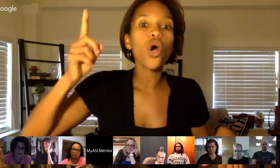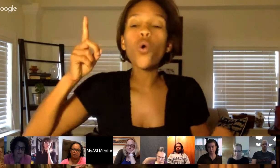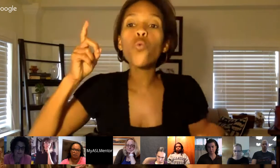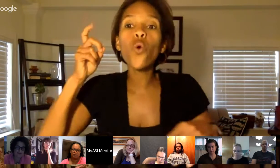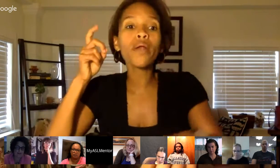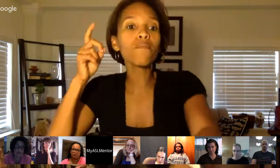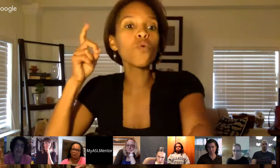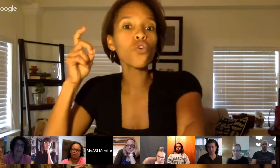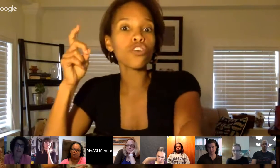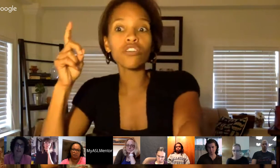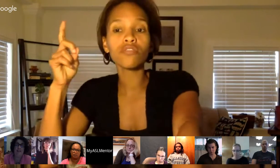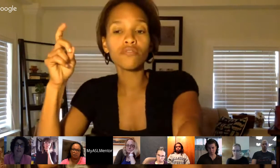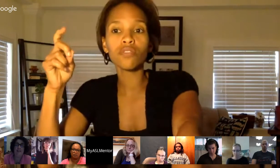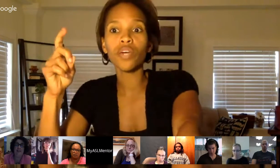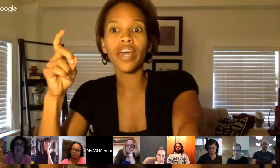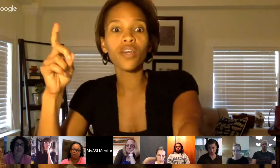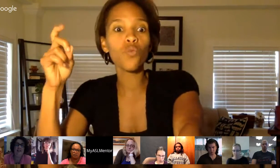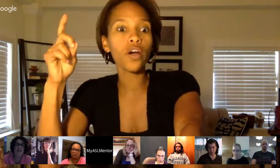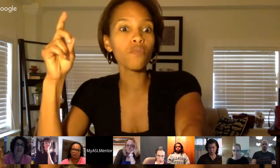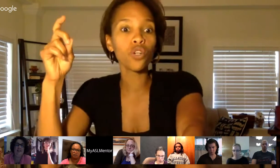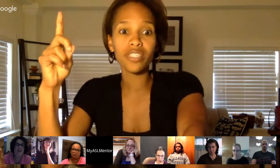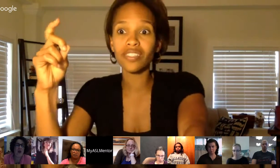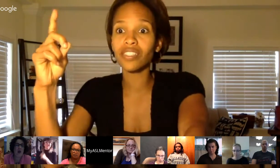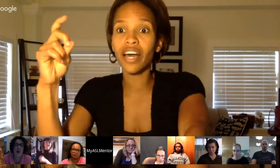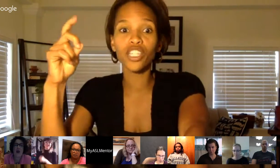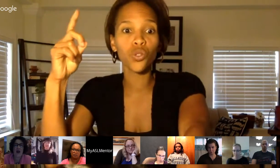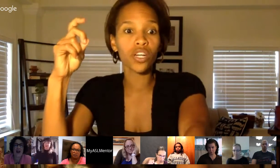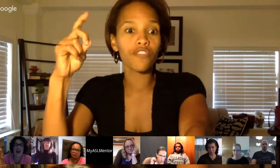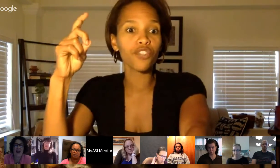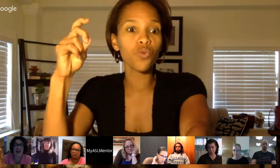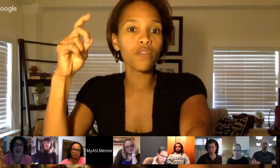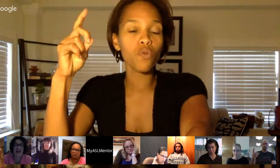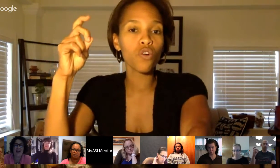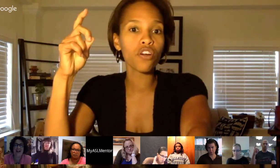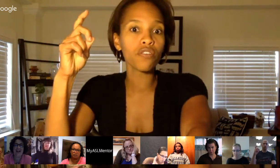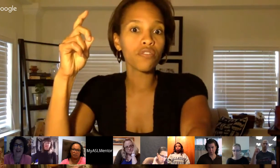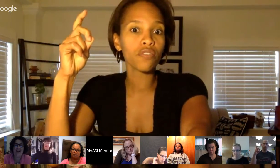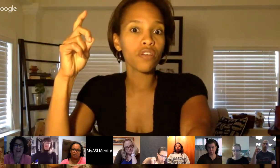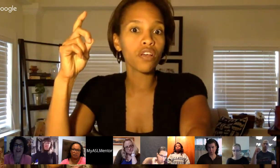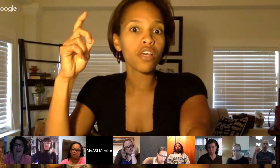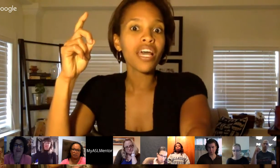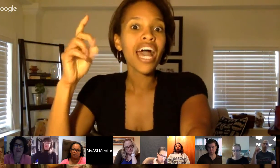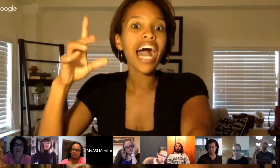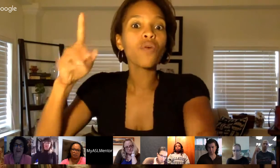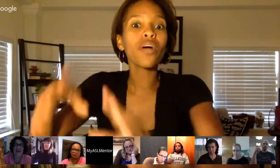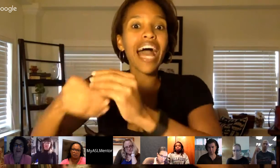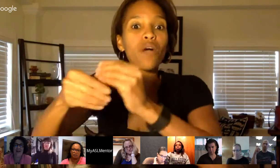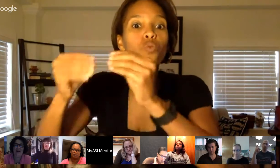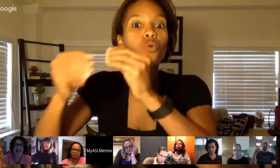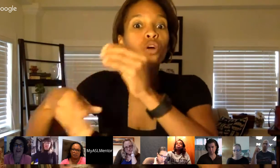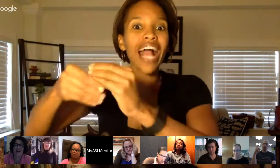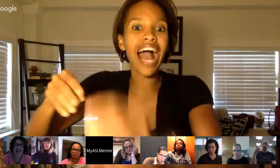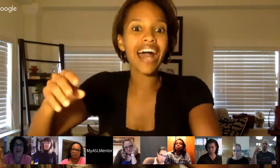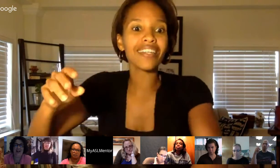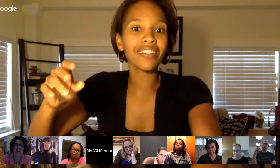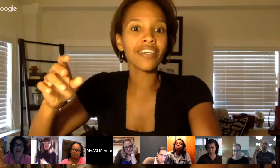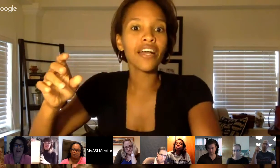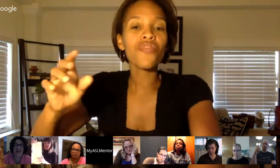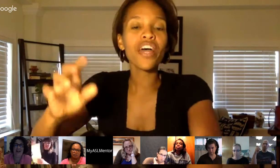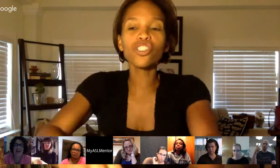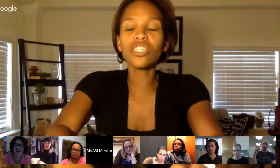with one more, okay, one more. This is a sign shortcut for one more. I want to more